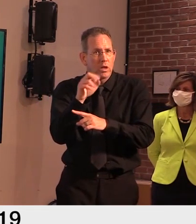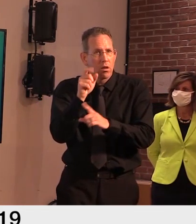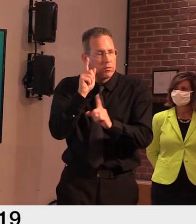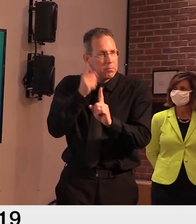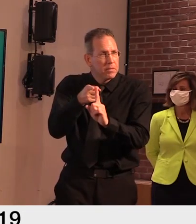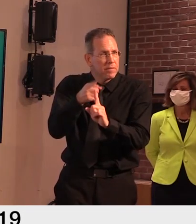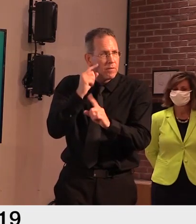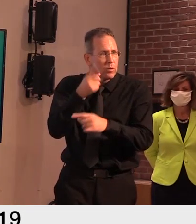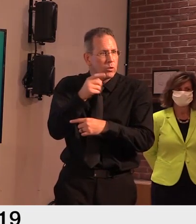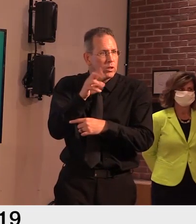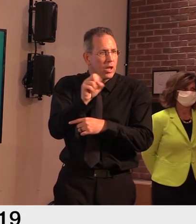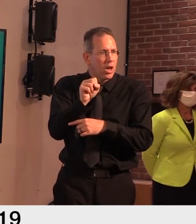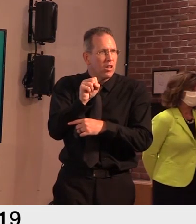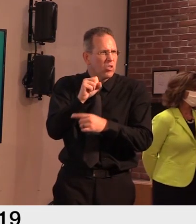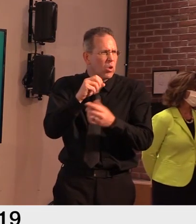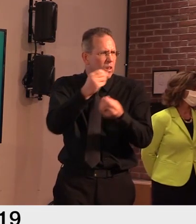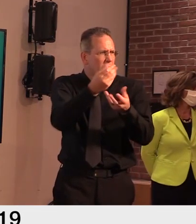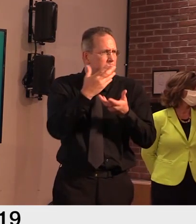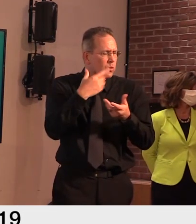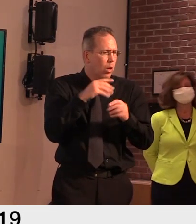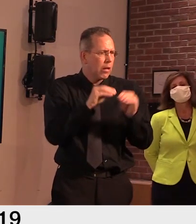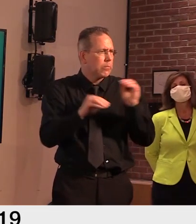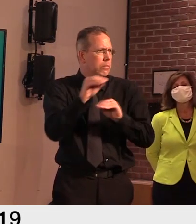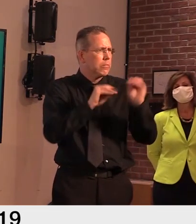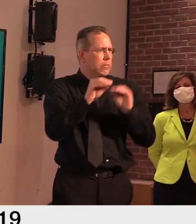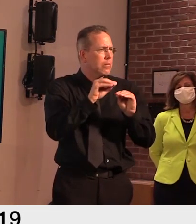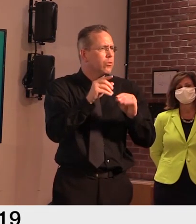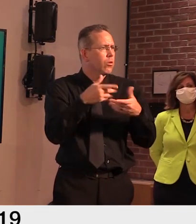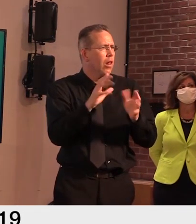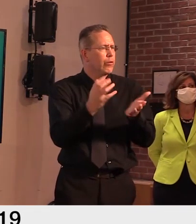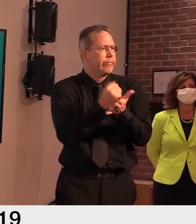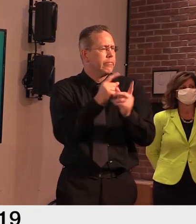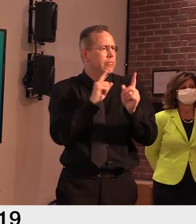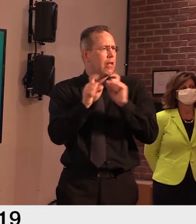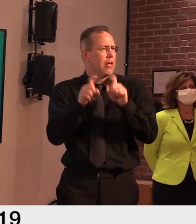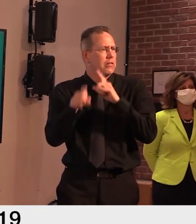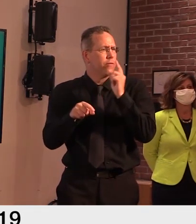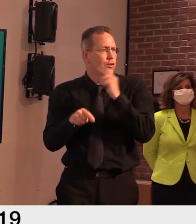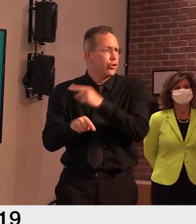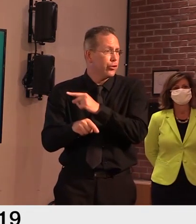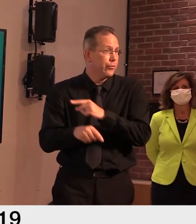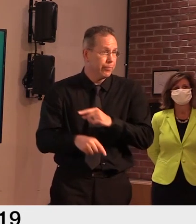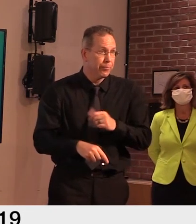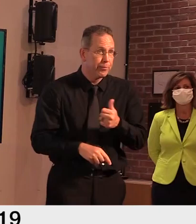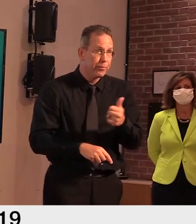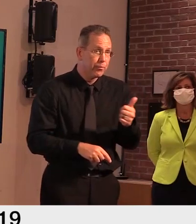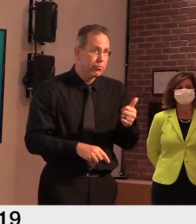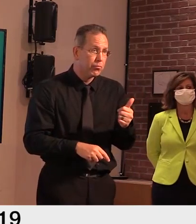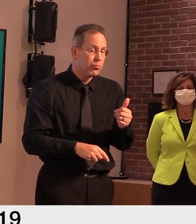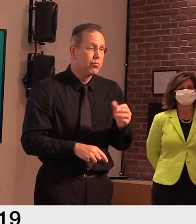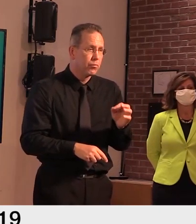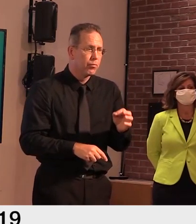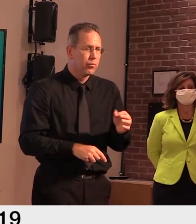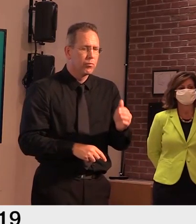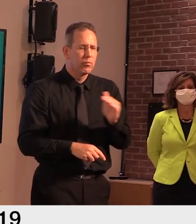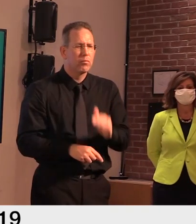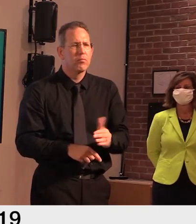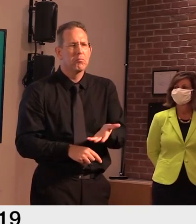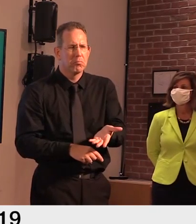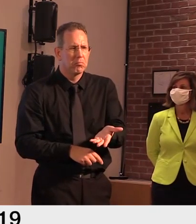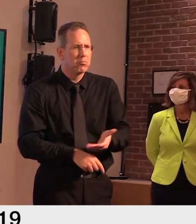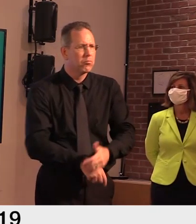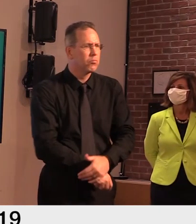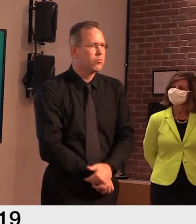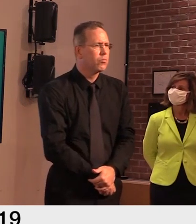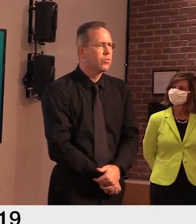All right, I just want to make note that Susanna Davis does have to leave for another appointment momentarily, so if you have questions for her